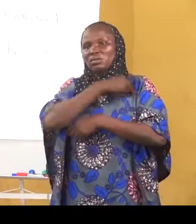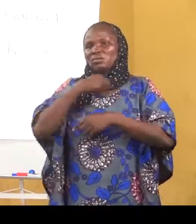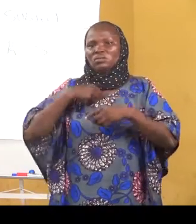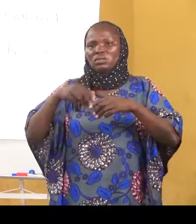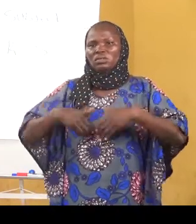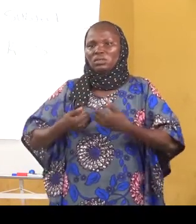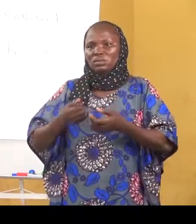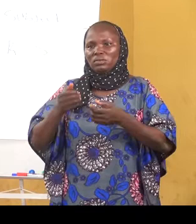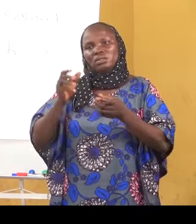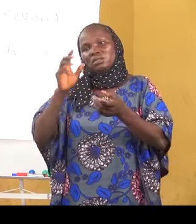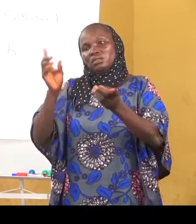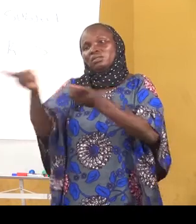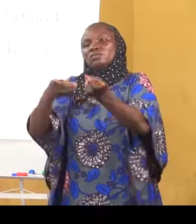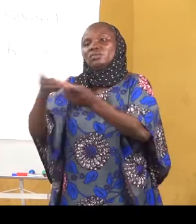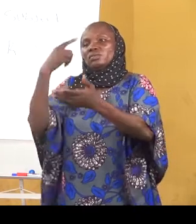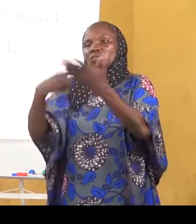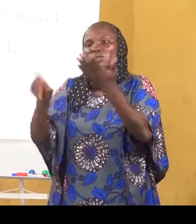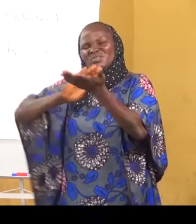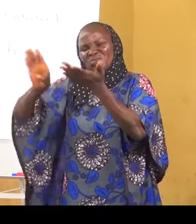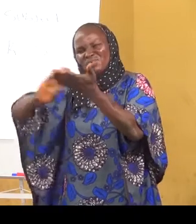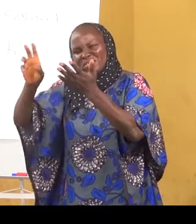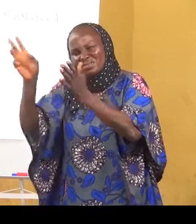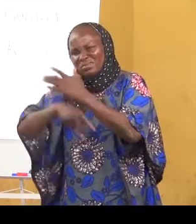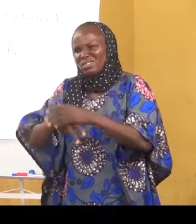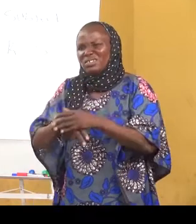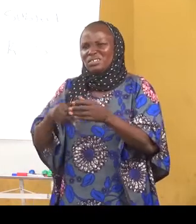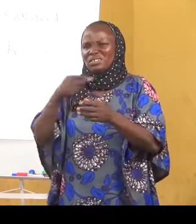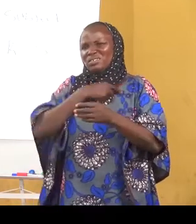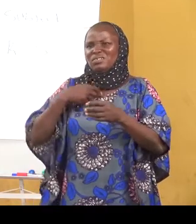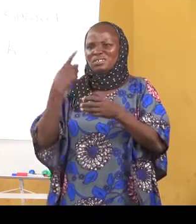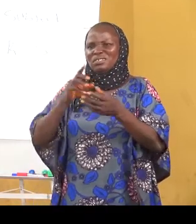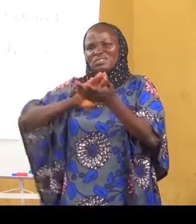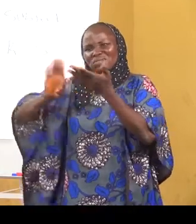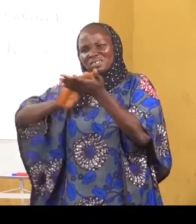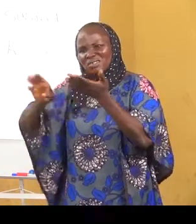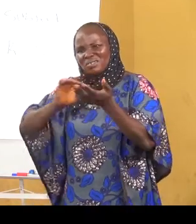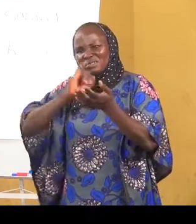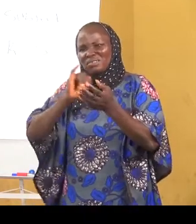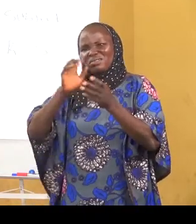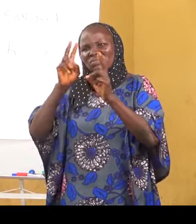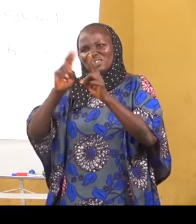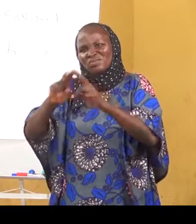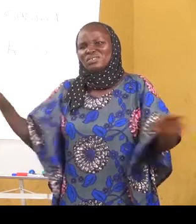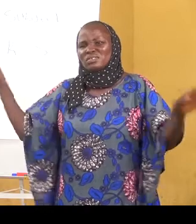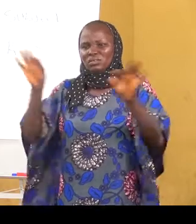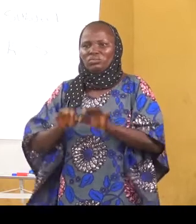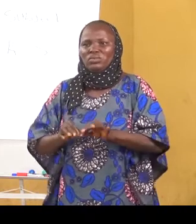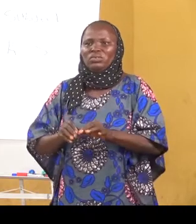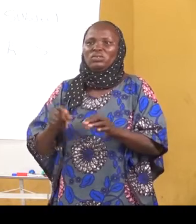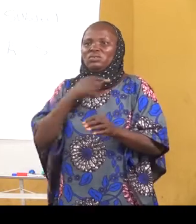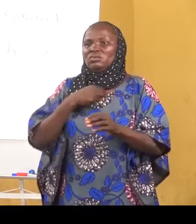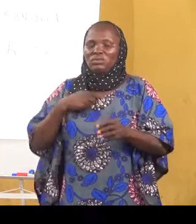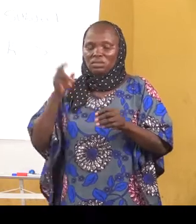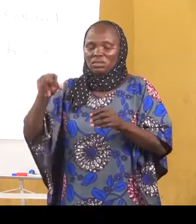we have defined forgiveness. We have said forgiveness is very, very important. We need to live with one